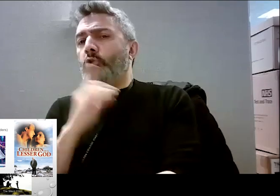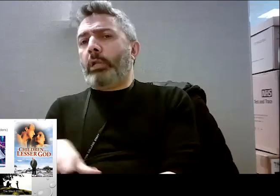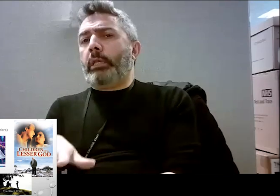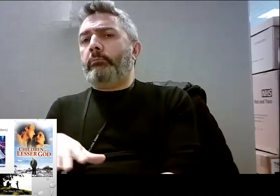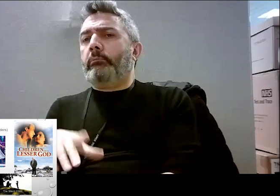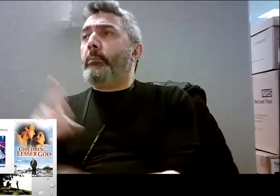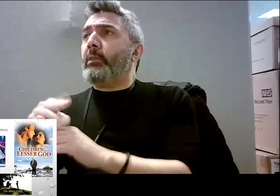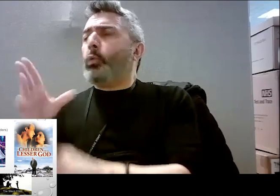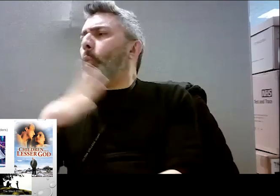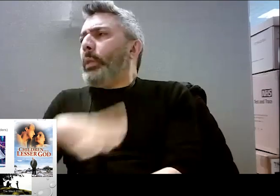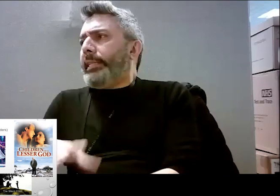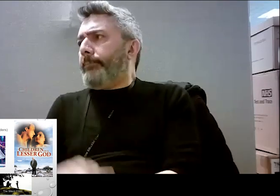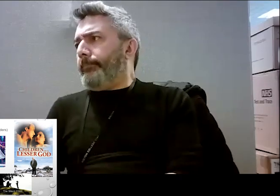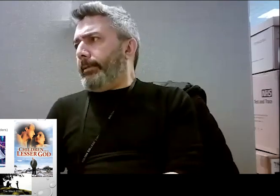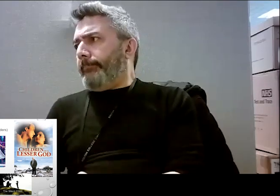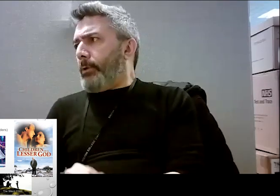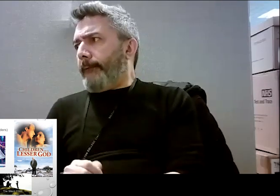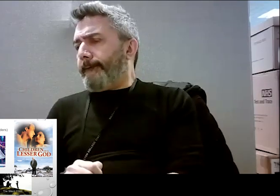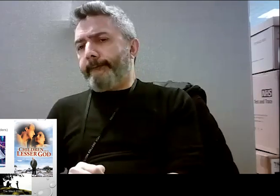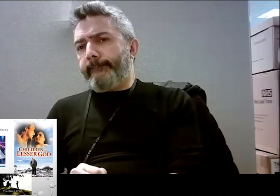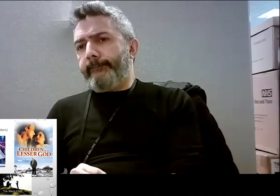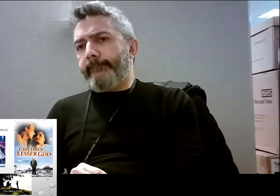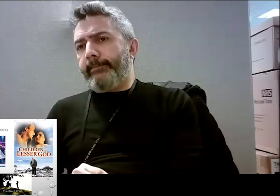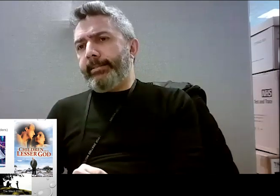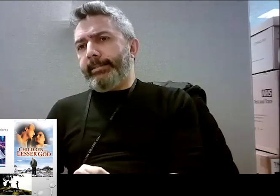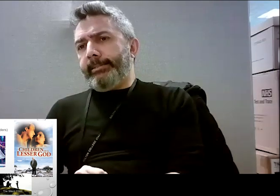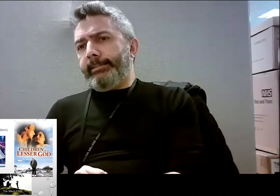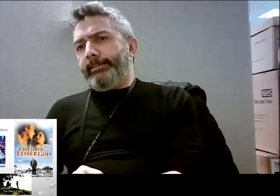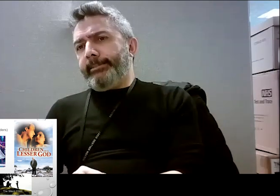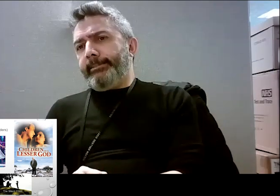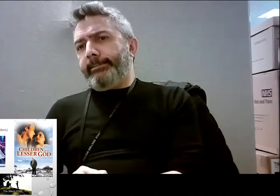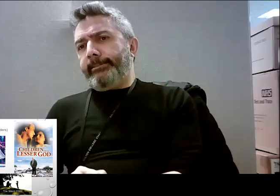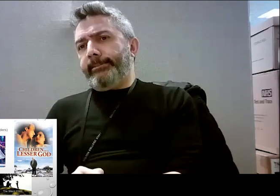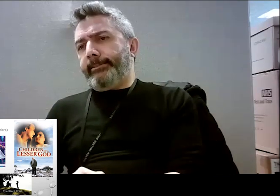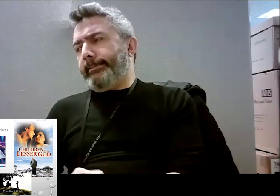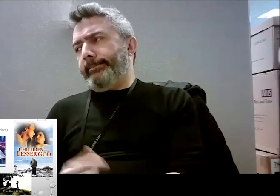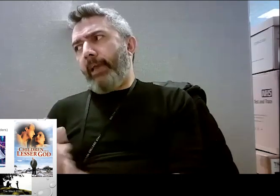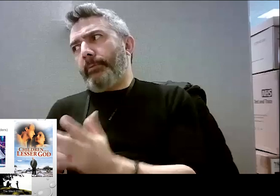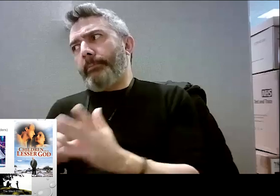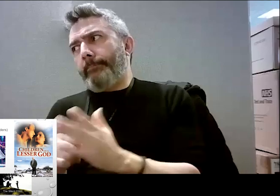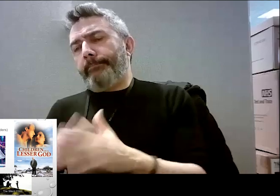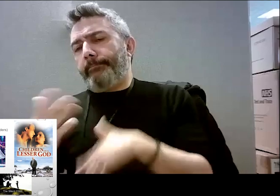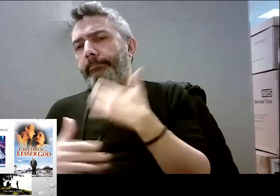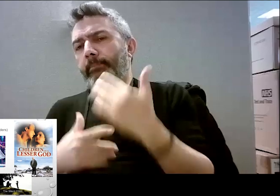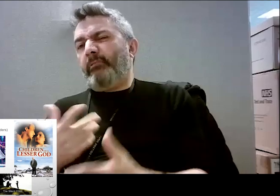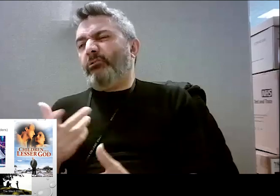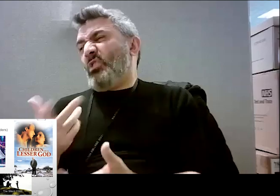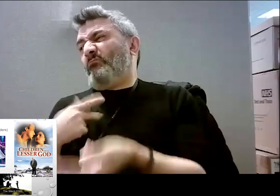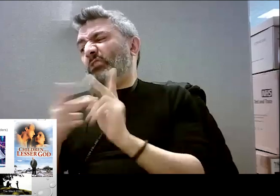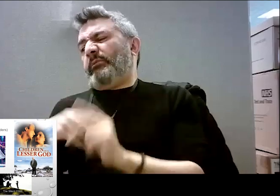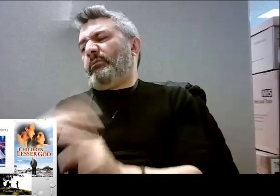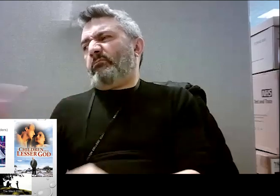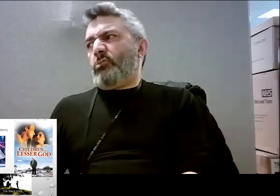parents aren't. We only get the funds for the children, and technically, you don't really need an interpreter really, because